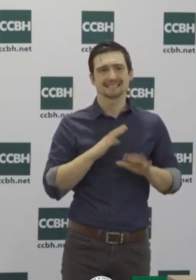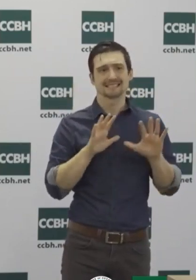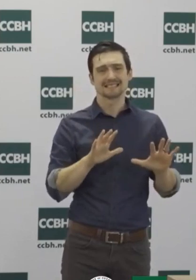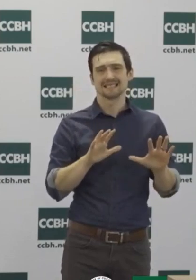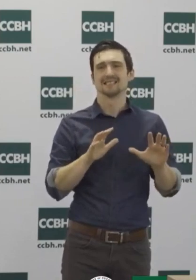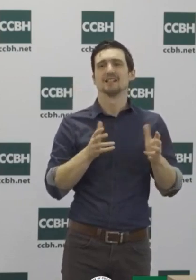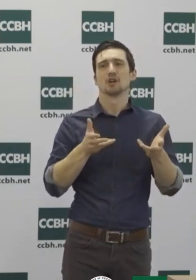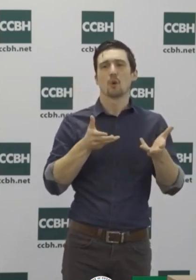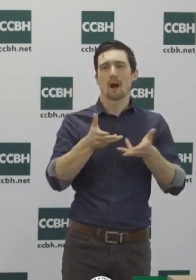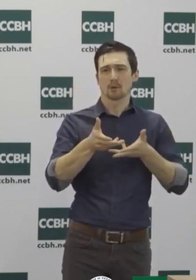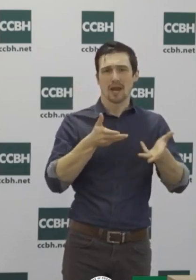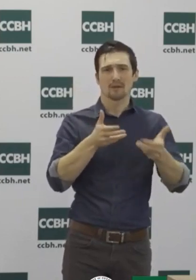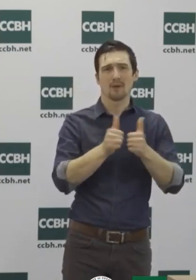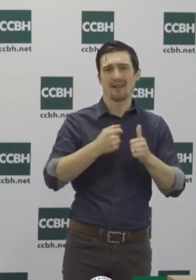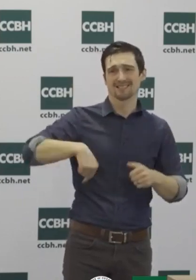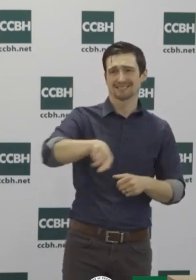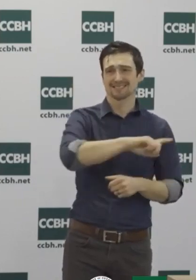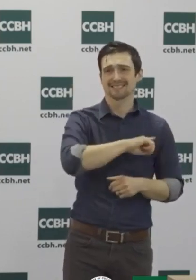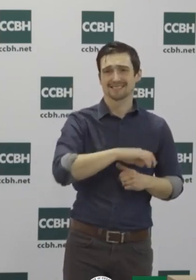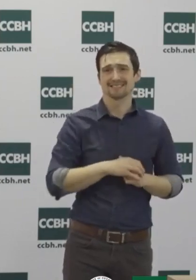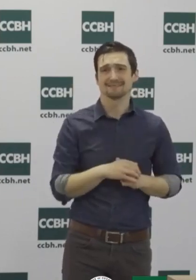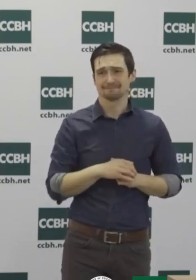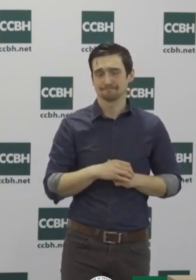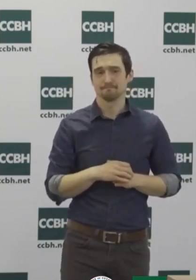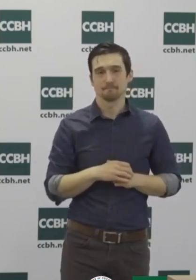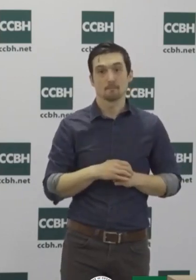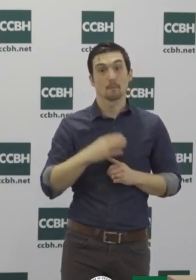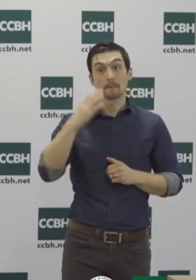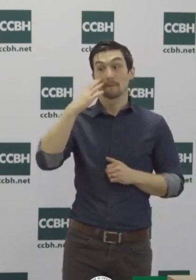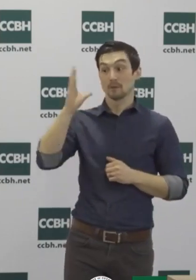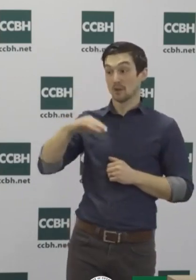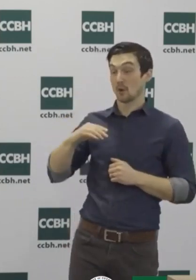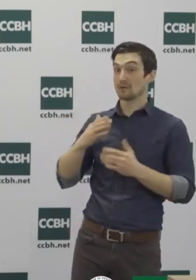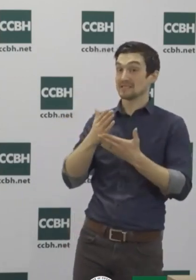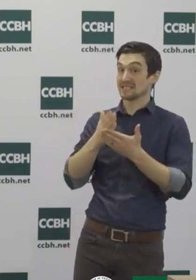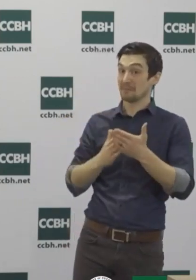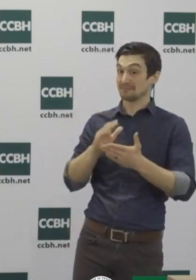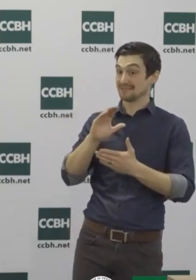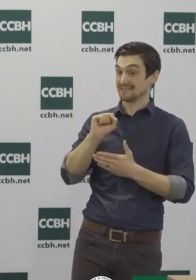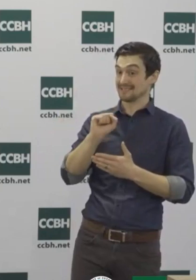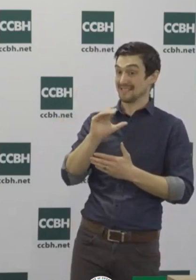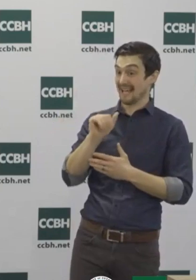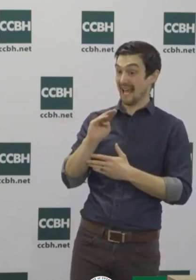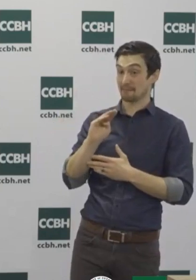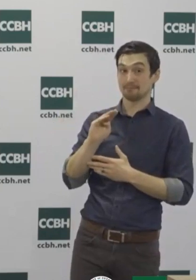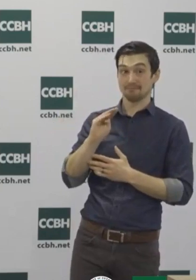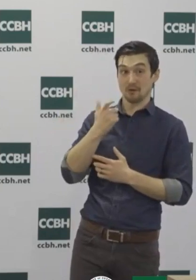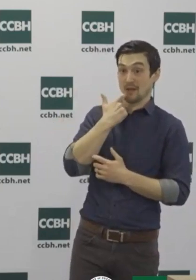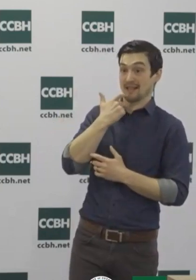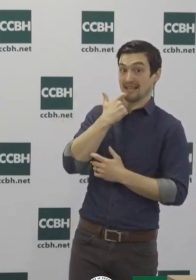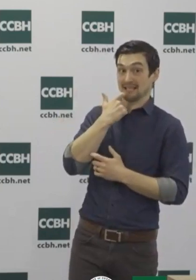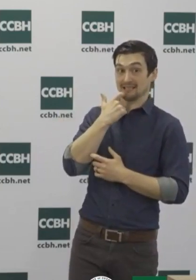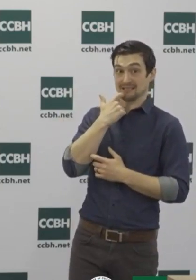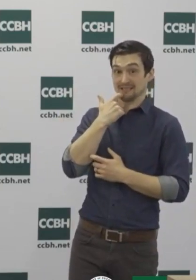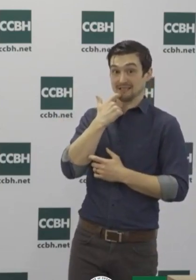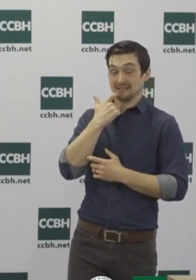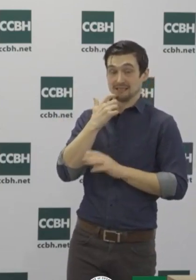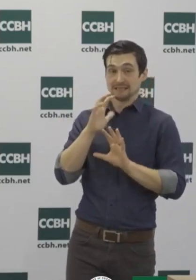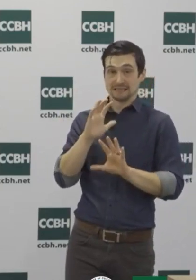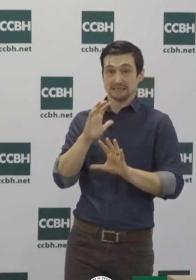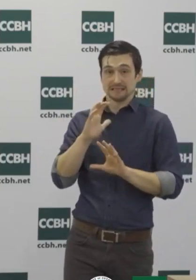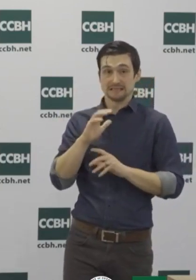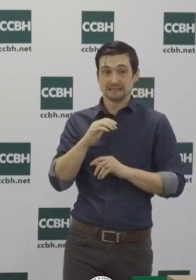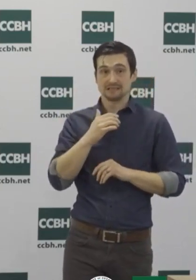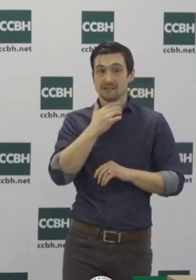tracing. We know that there have been scams related to contact tracing, and if people have concerns about that,